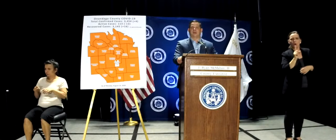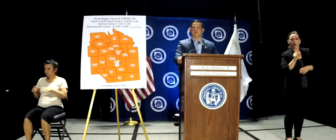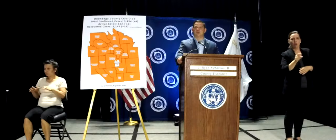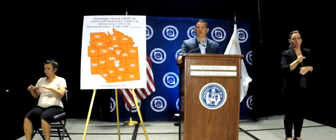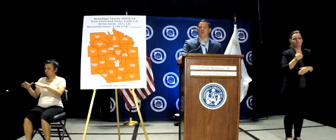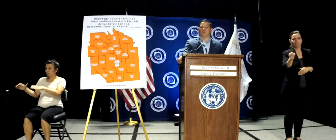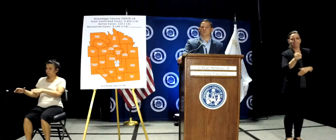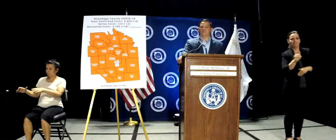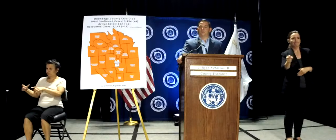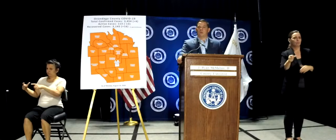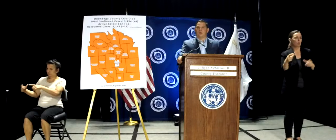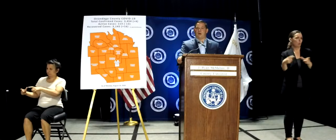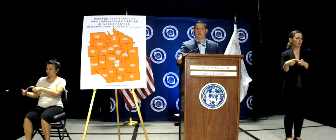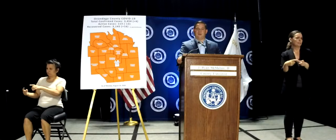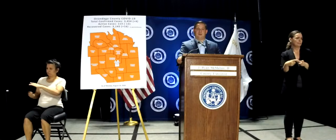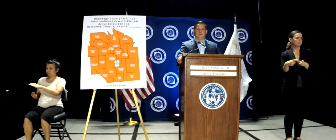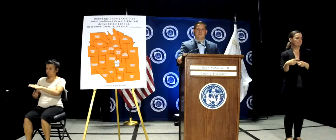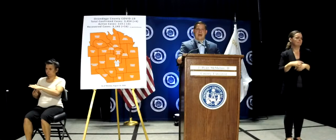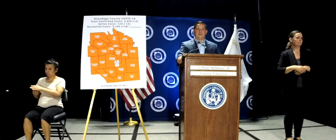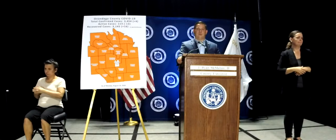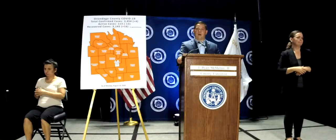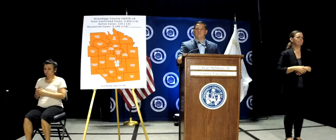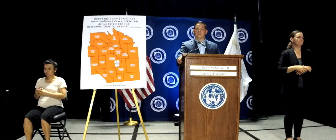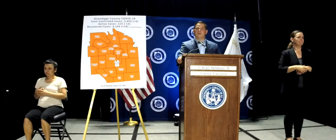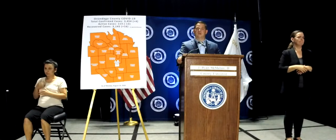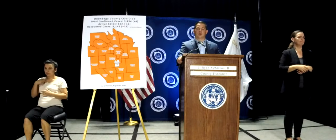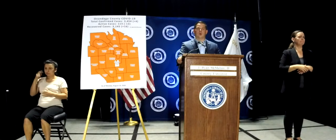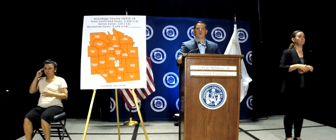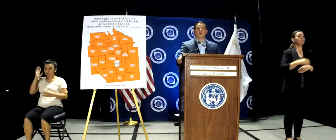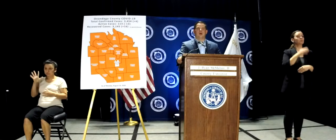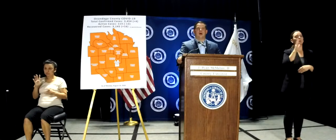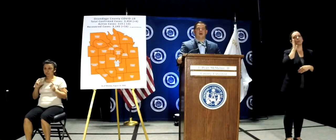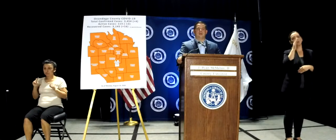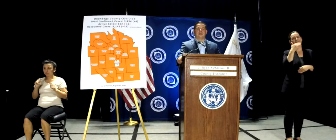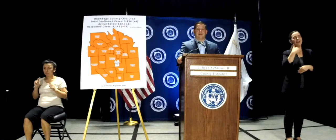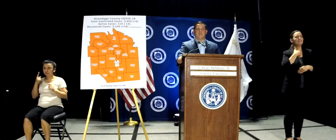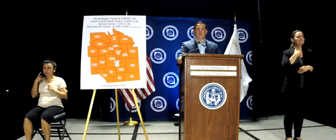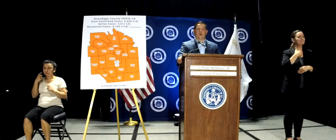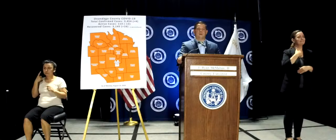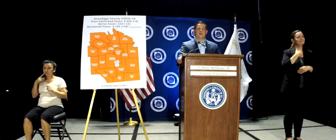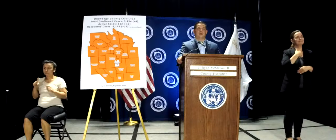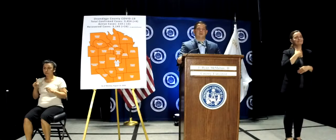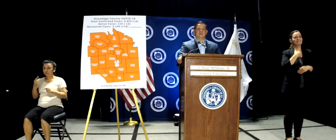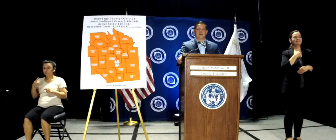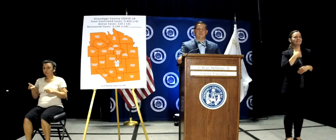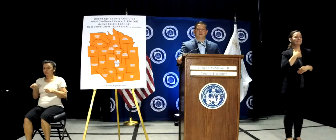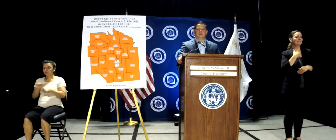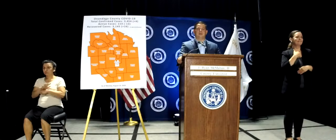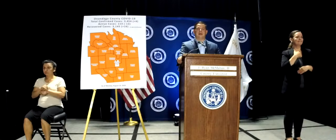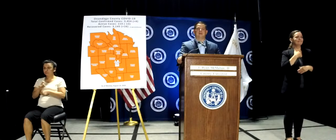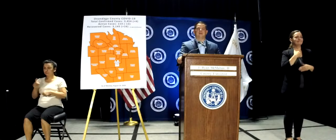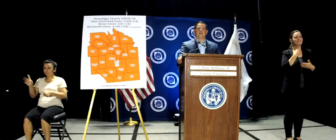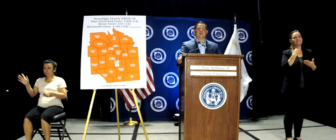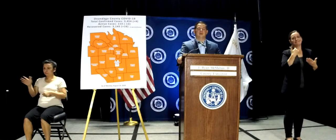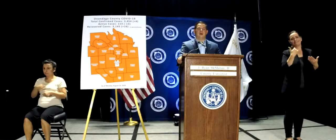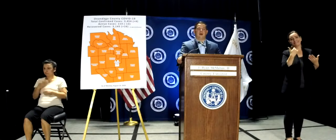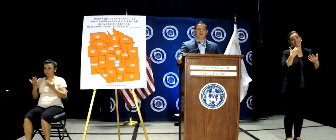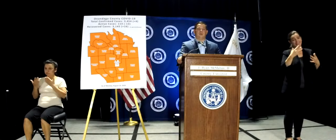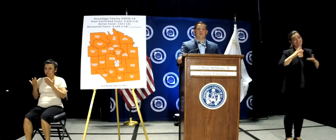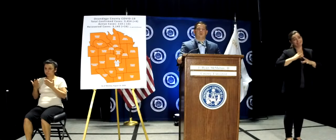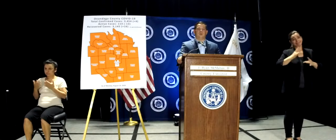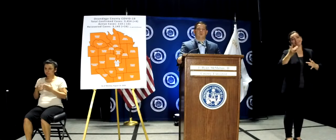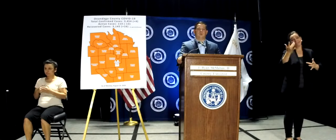there will be a case in a school. It's math, right? And so then at that point, does that mean that the